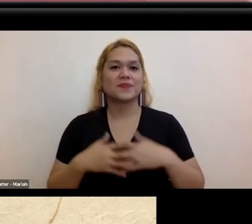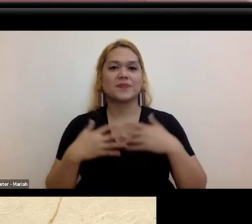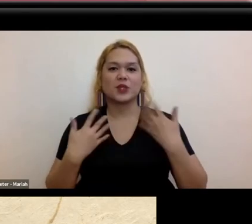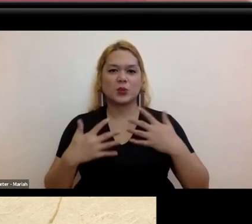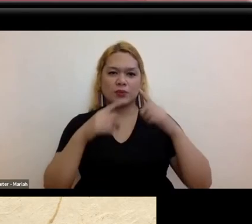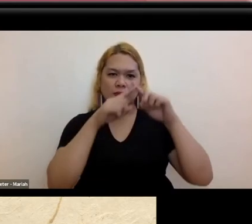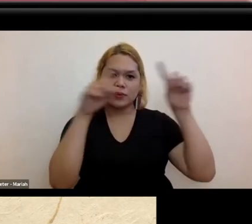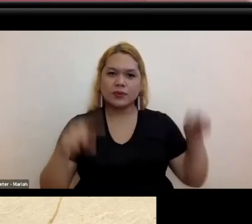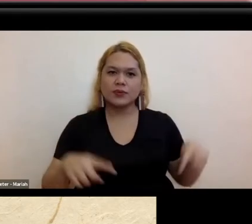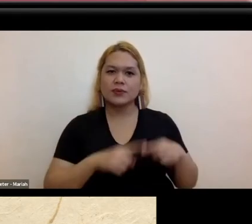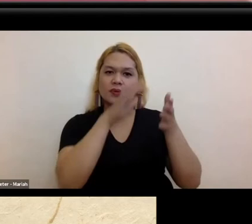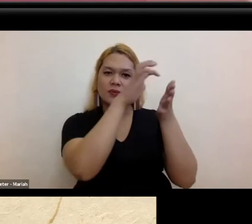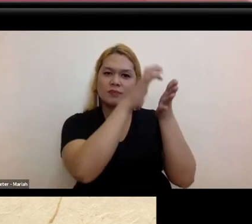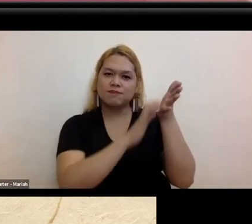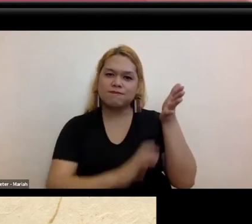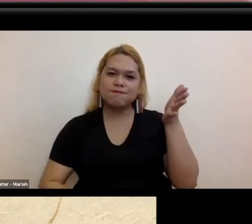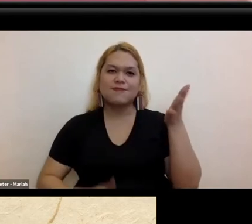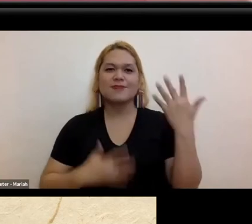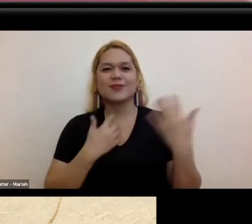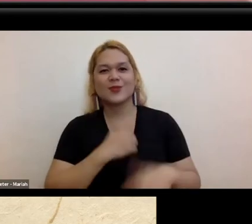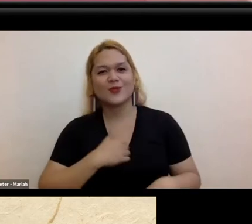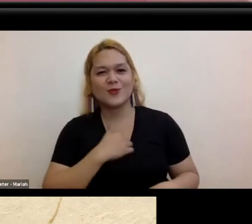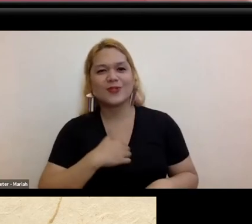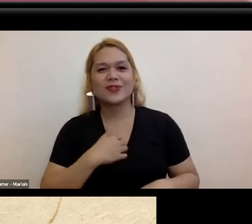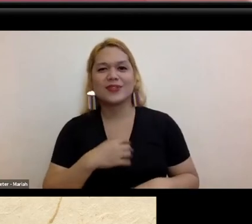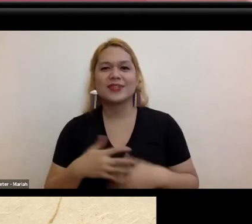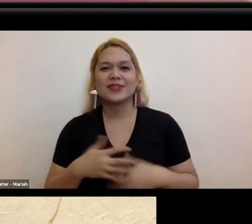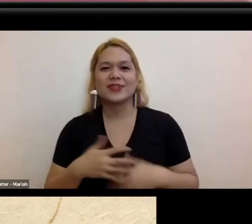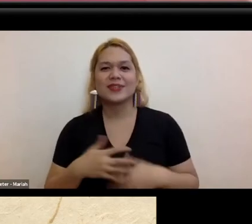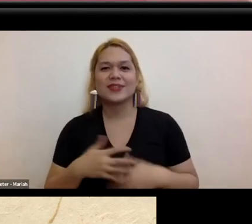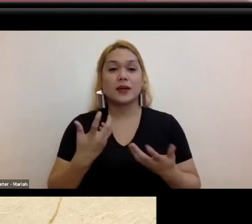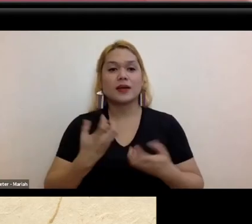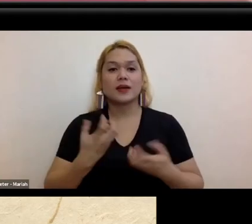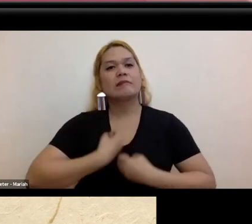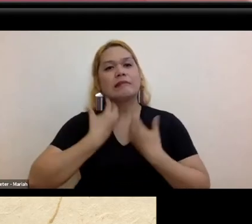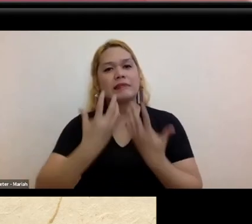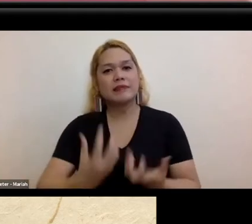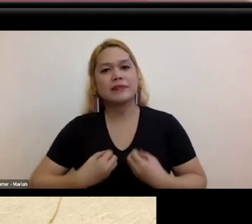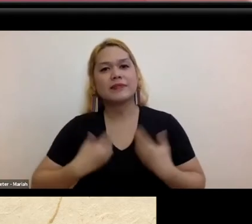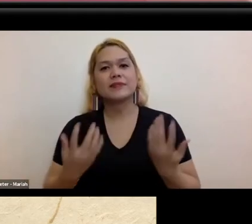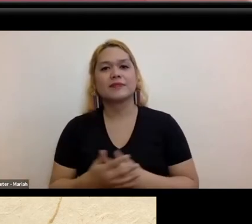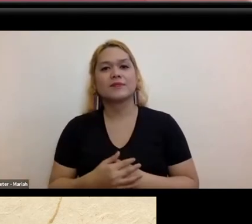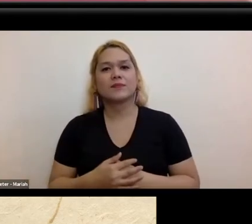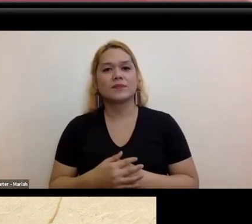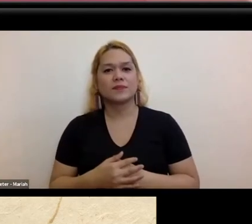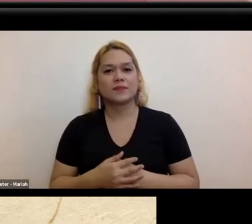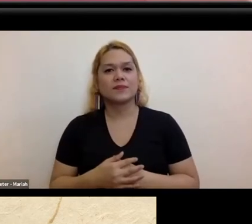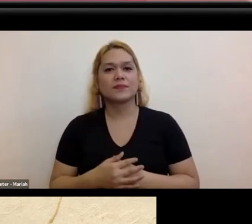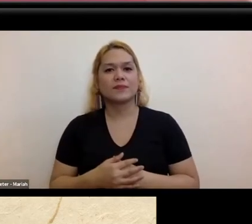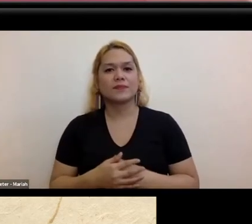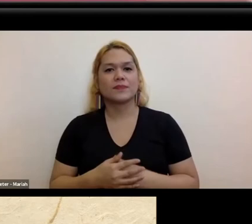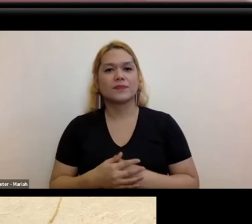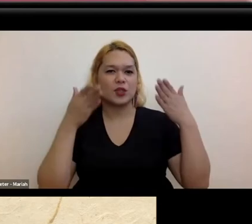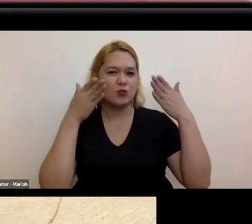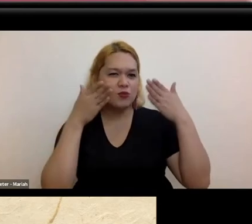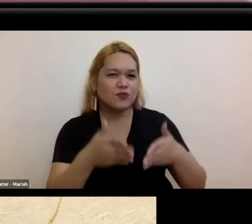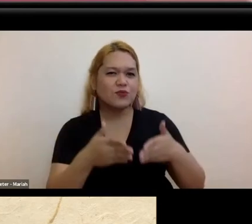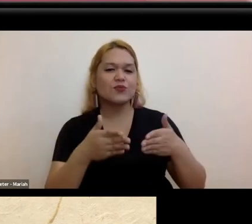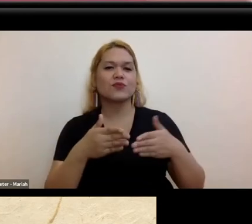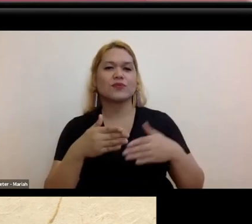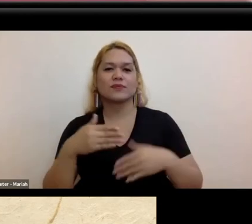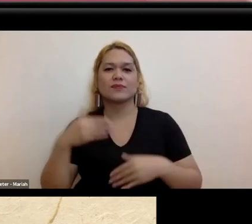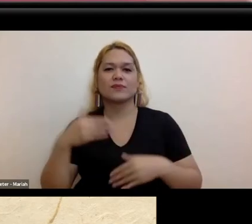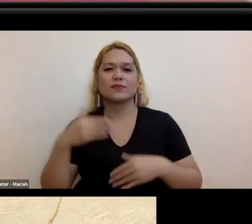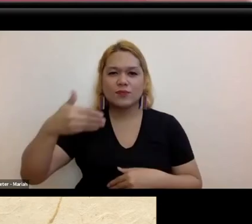the poem is kind of devoted to historical events that took place in the Philippines back in 1993, but then I